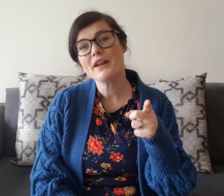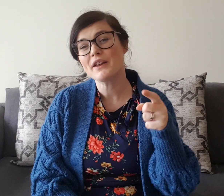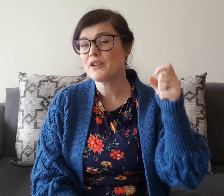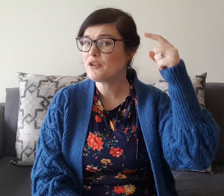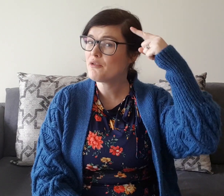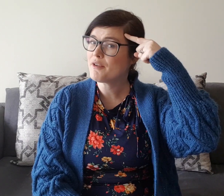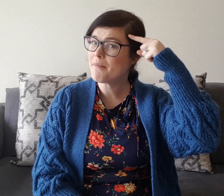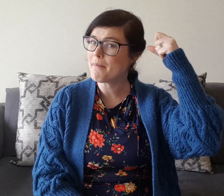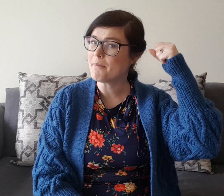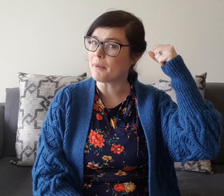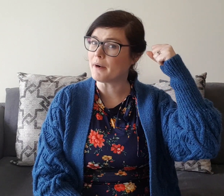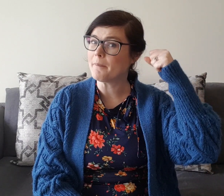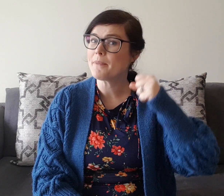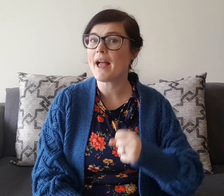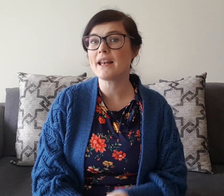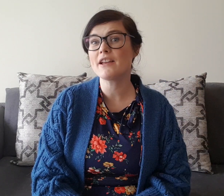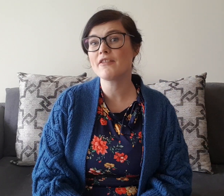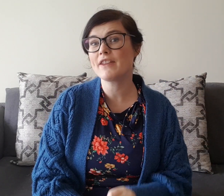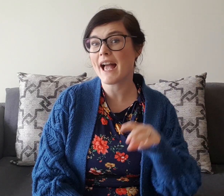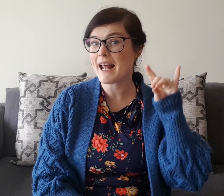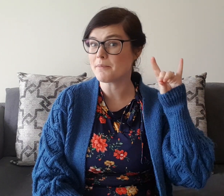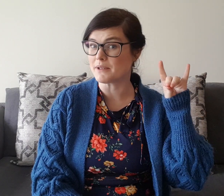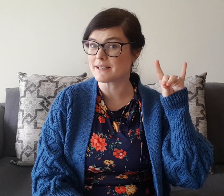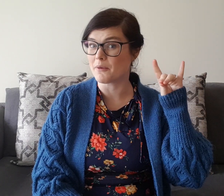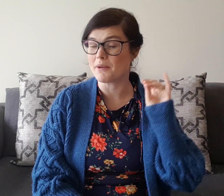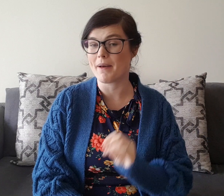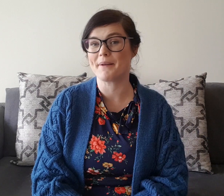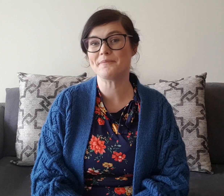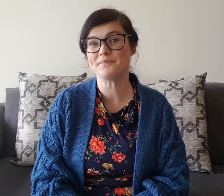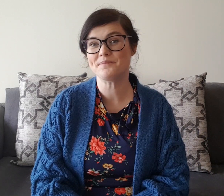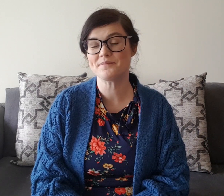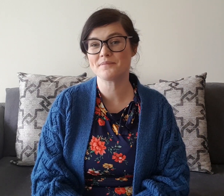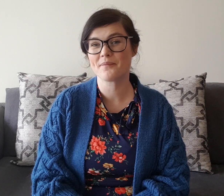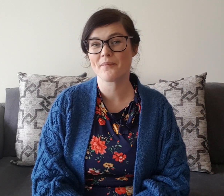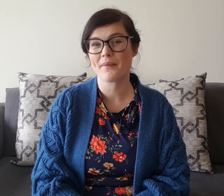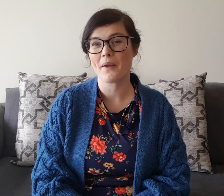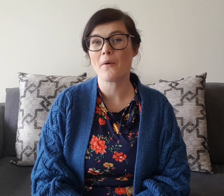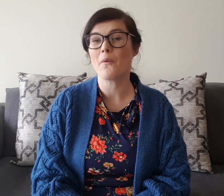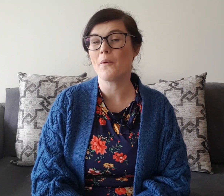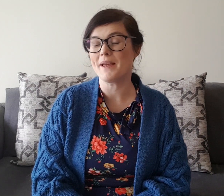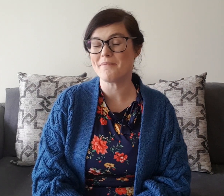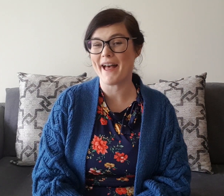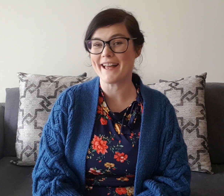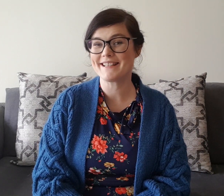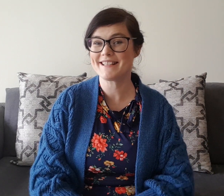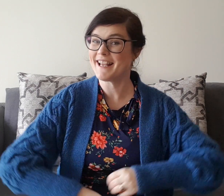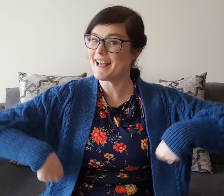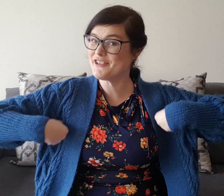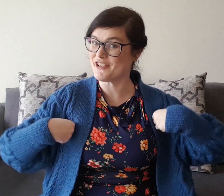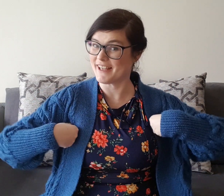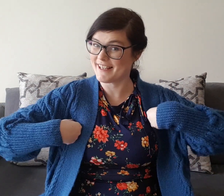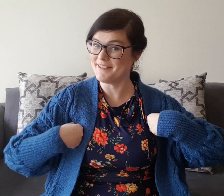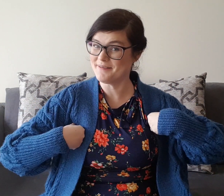Can you remember any of the animals that we met? We met a chicken.